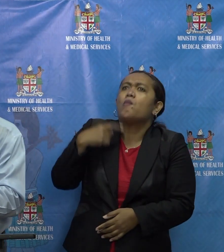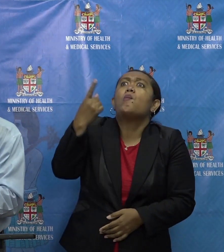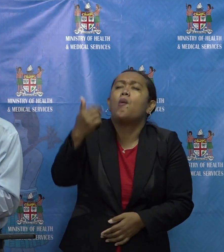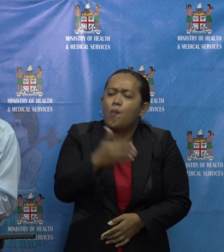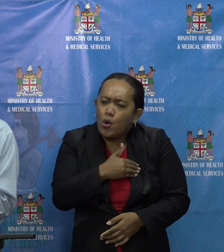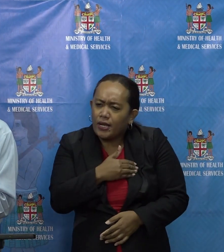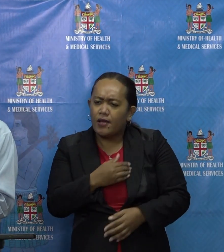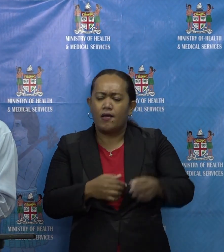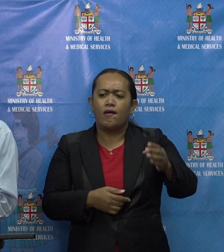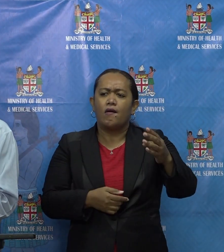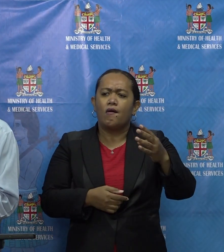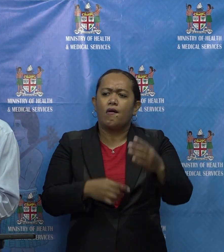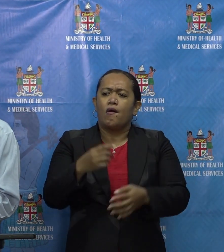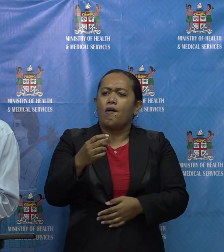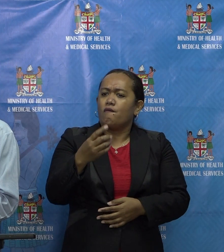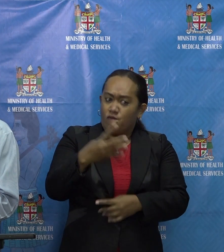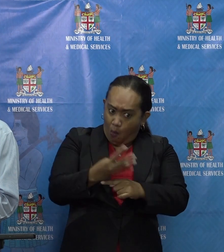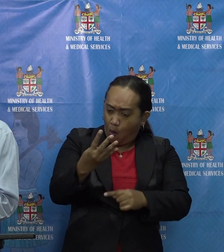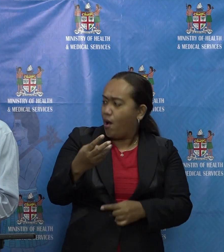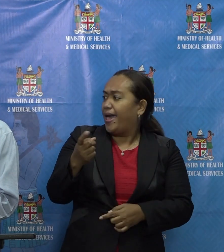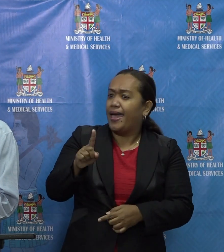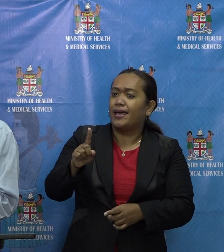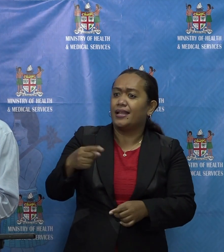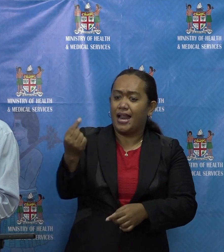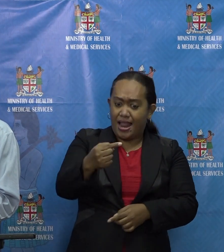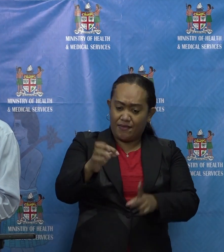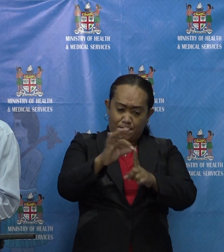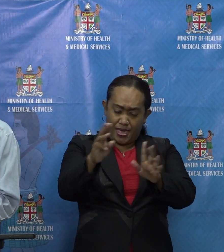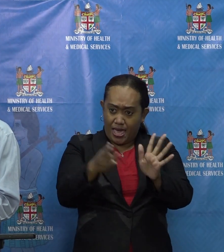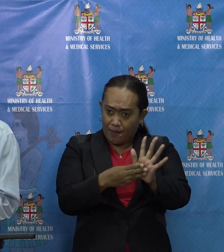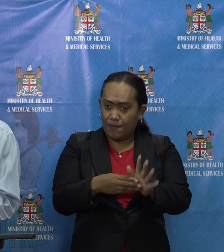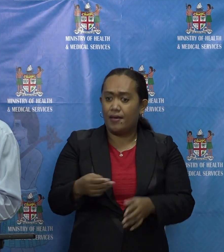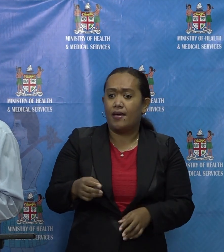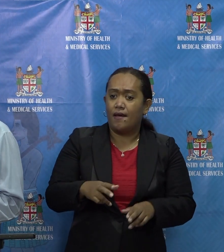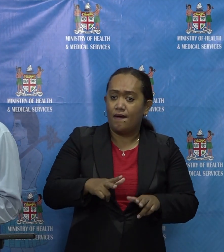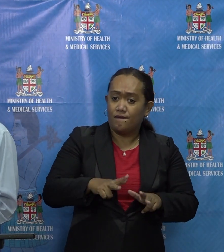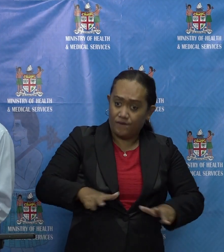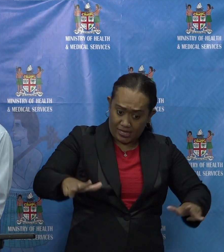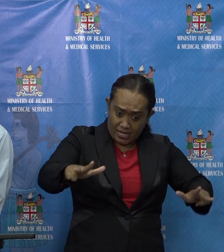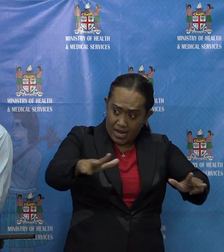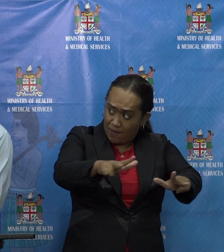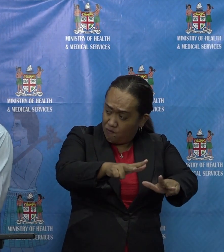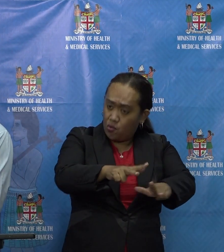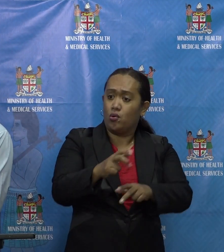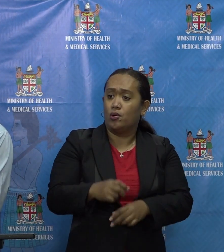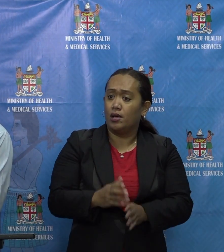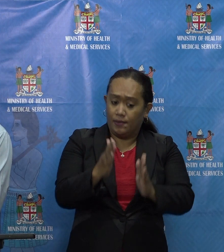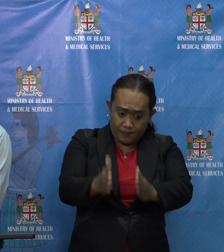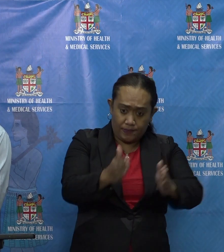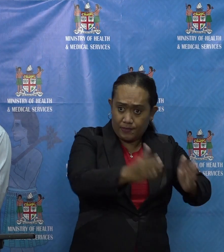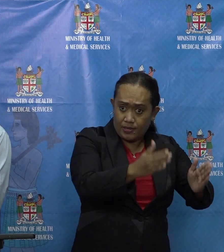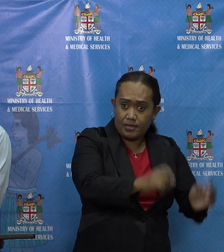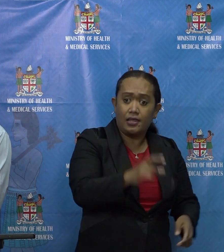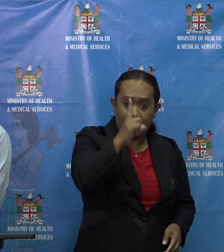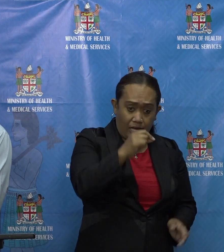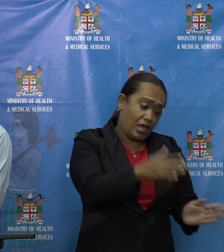until 11 p.m. Sunday, those on VT11 and are currently in a containment area, they can